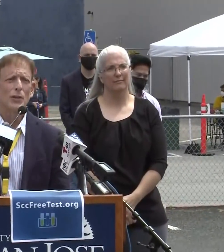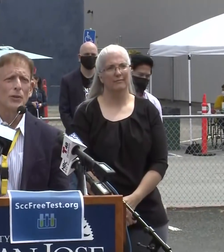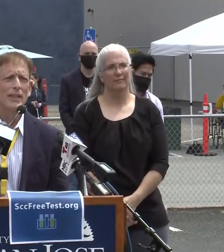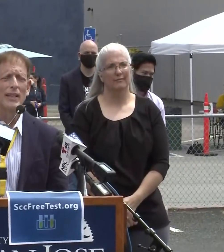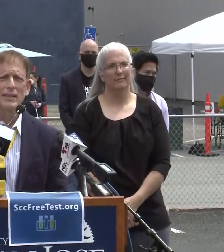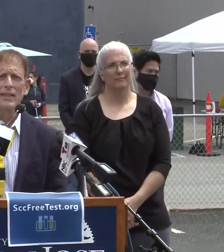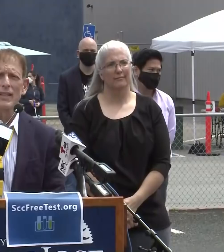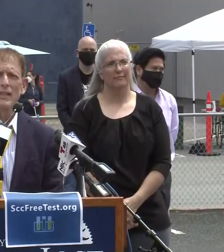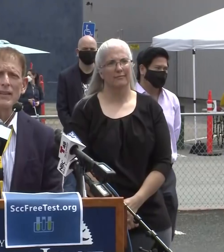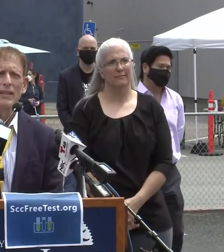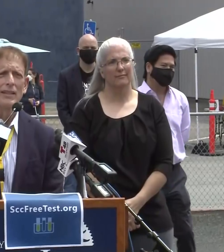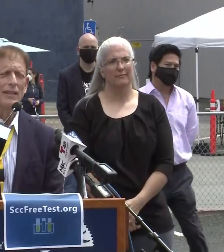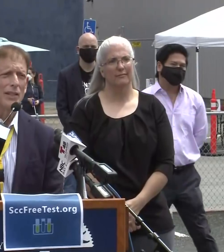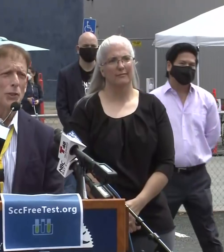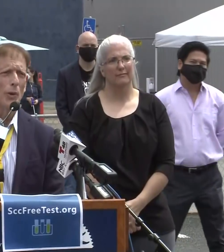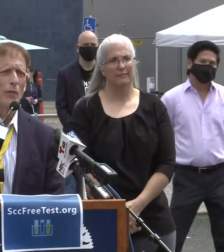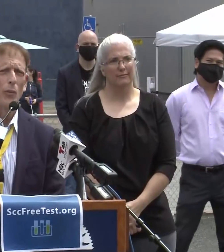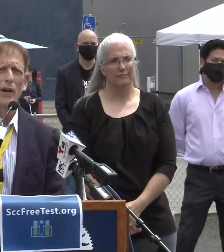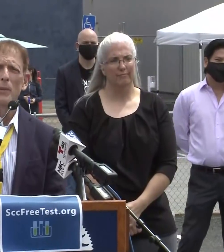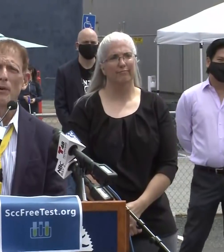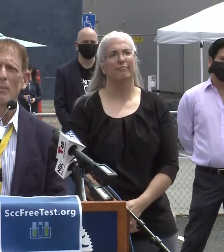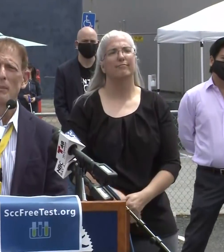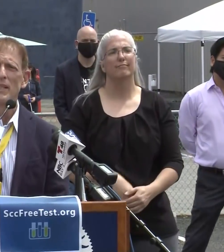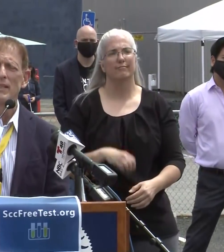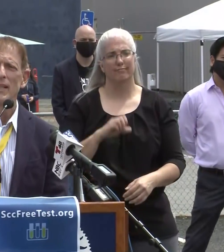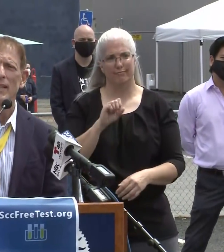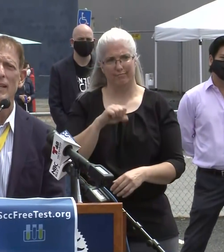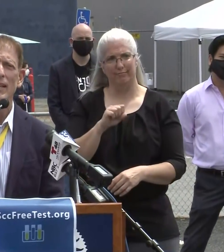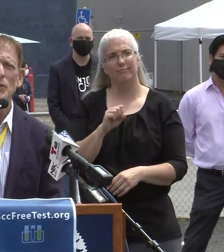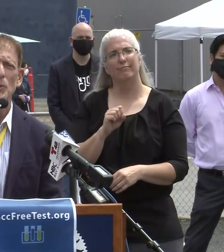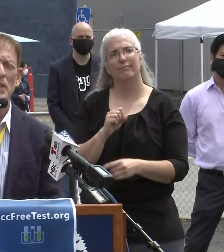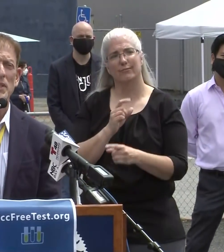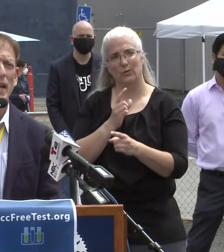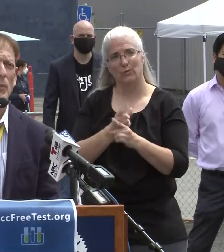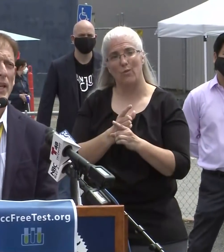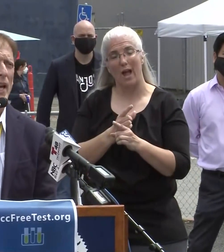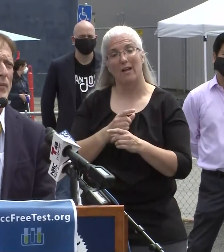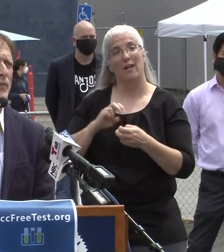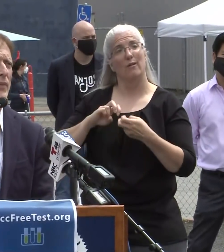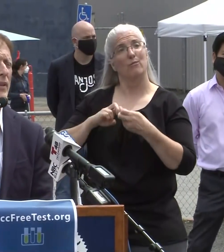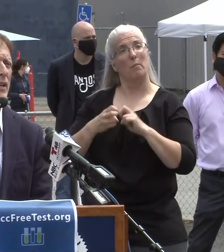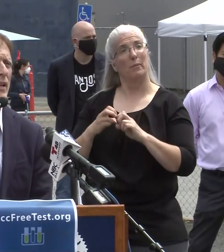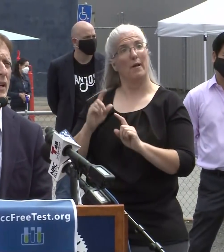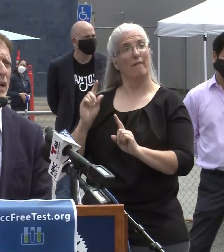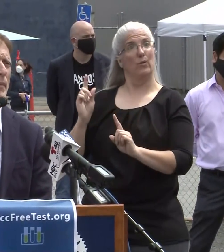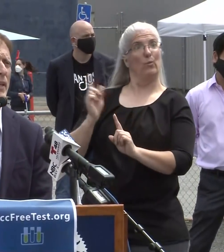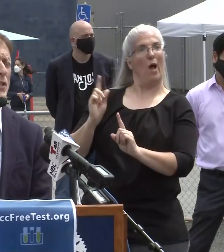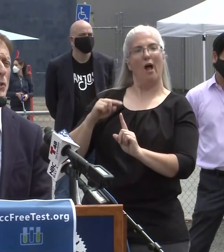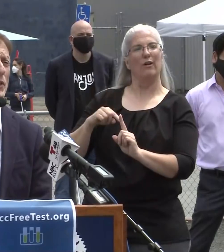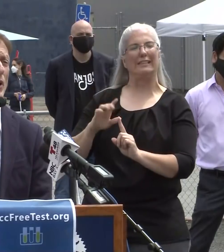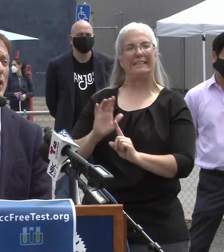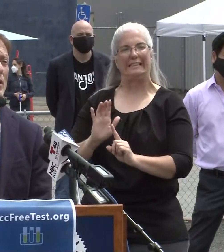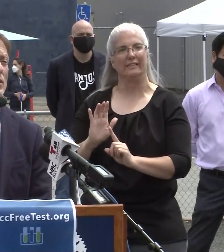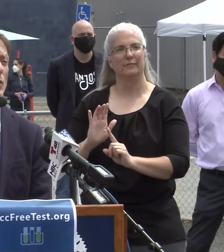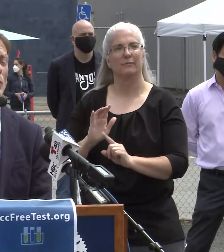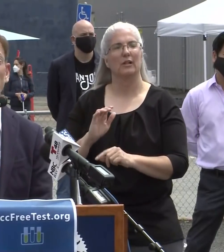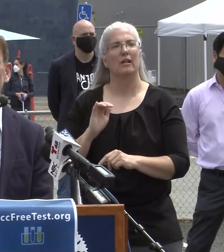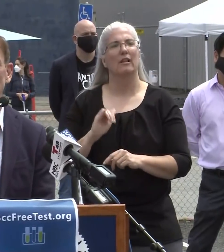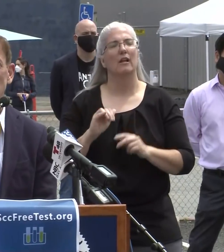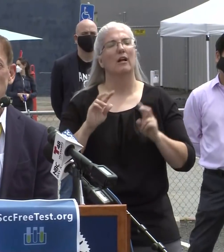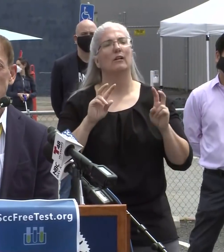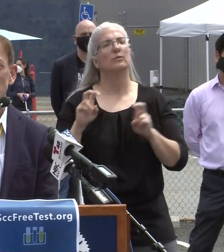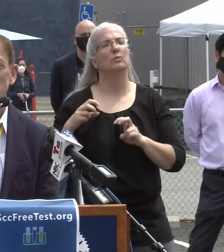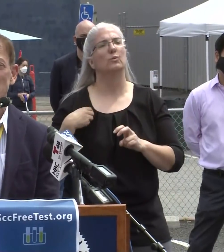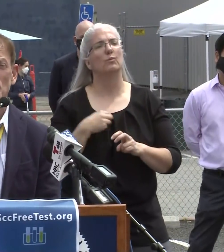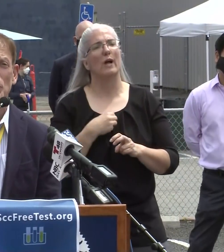It's a total, yes, the issue of where the problem is, the issue is that we have an issue in our total